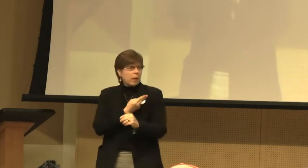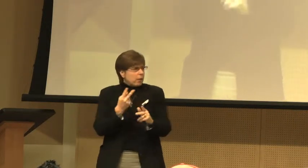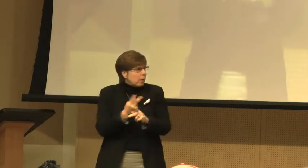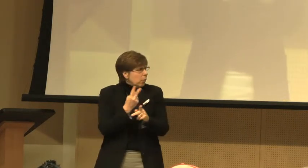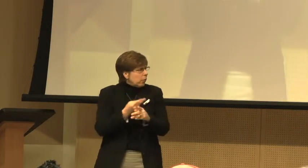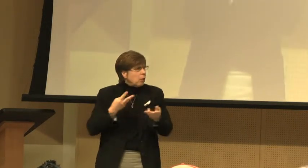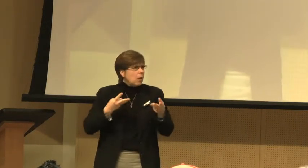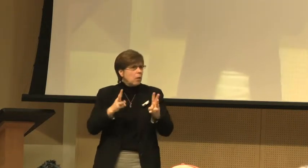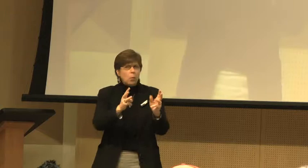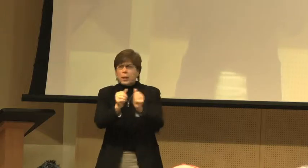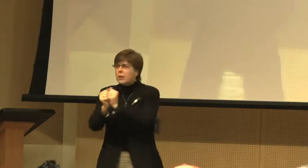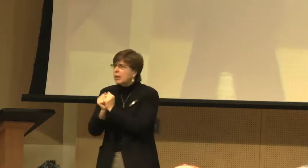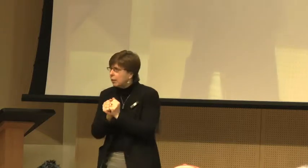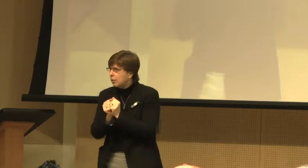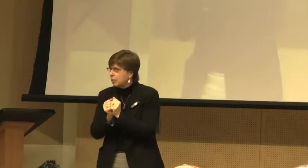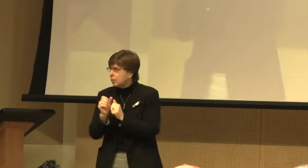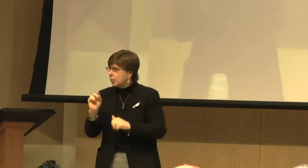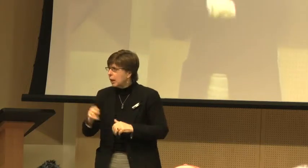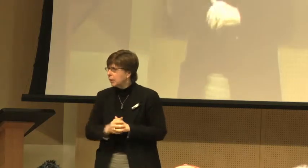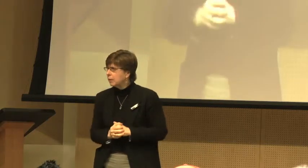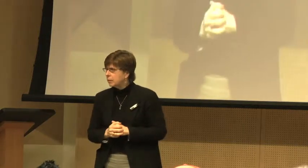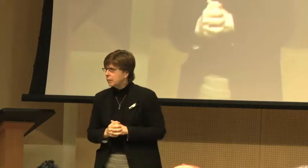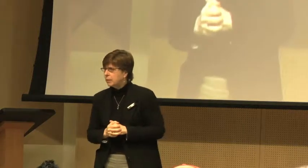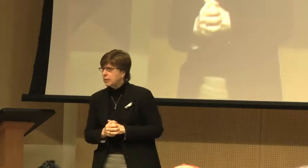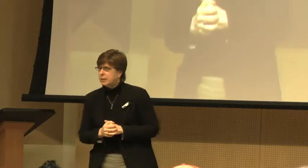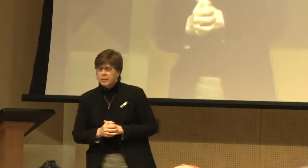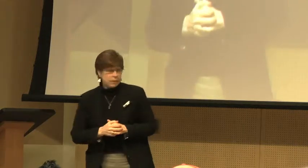us, and we'll figure out the ways together.